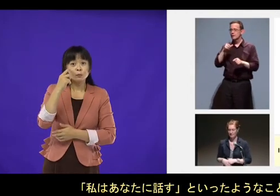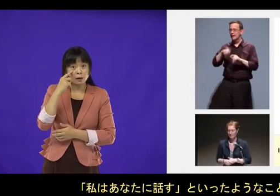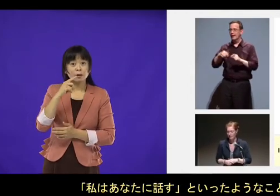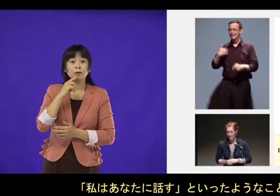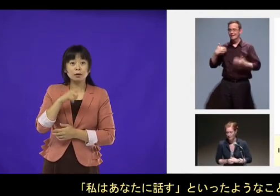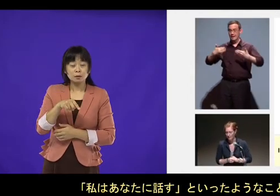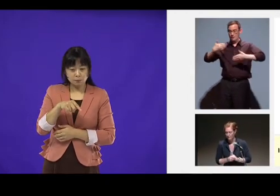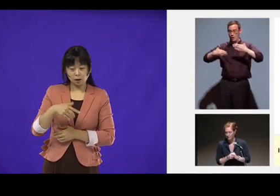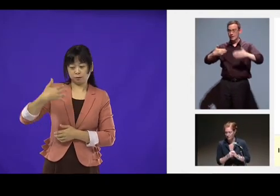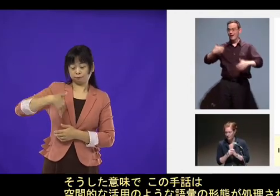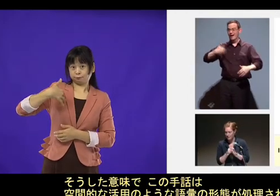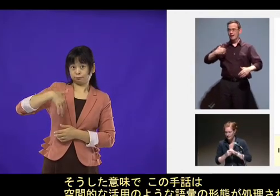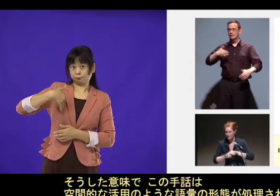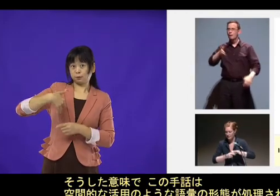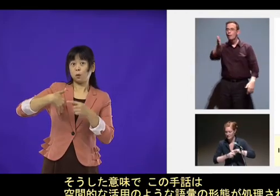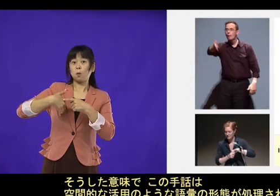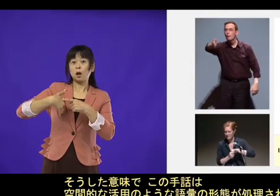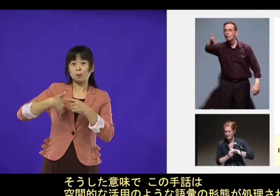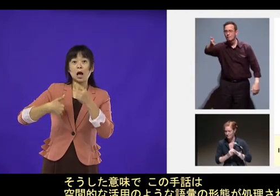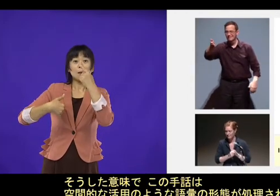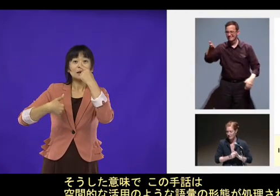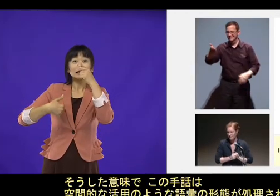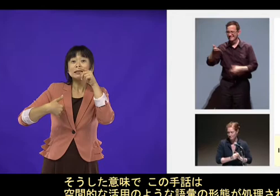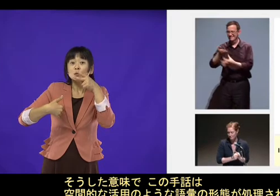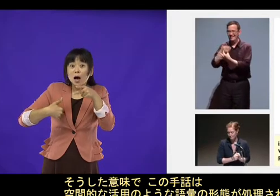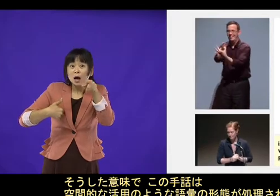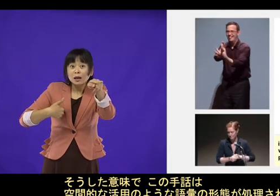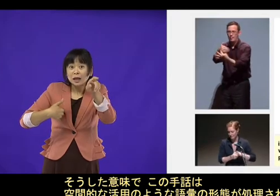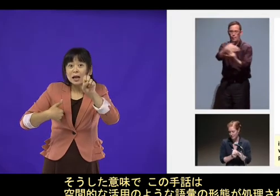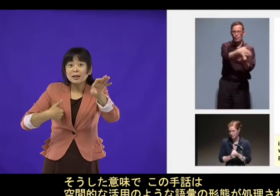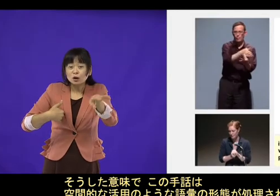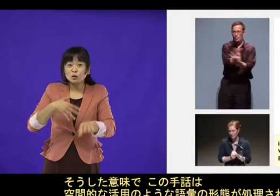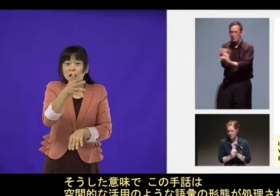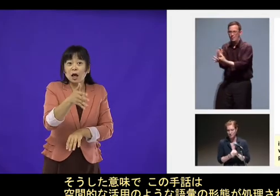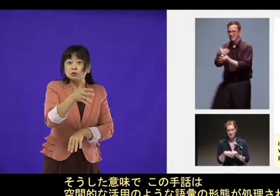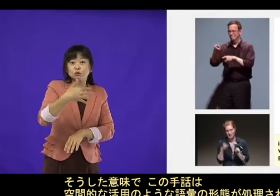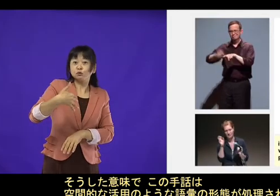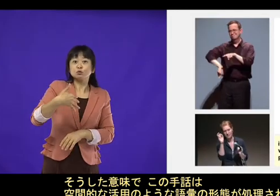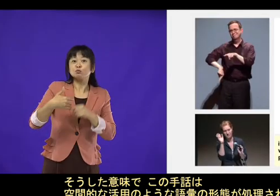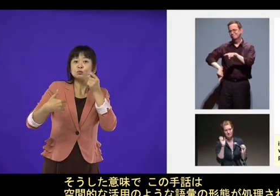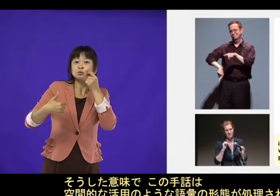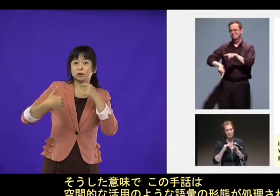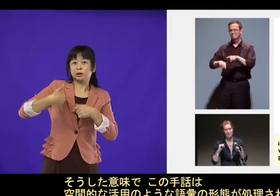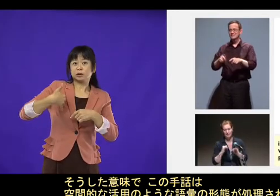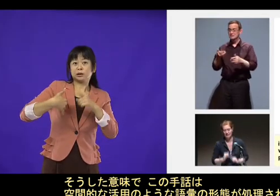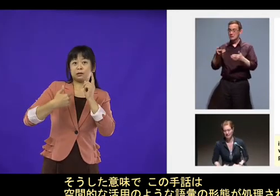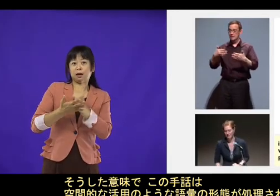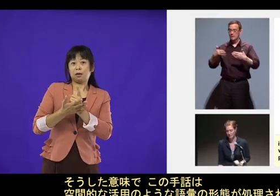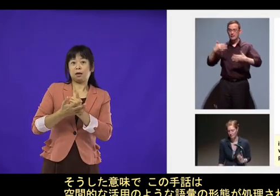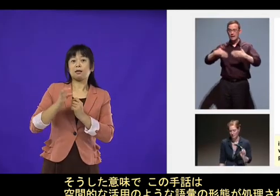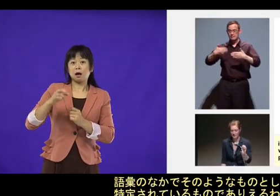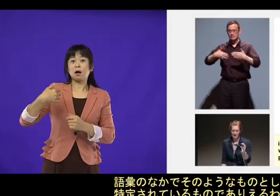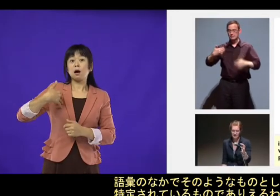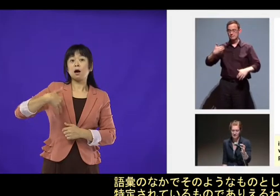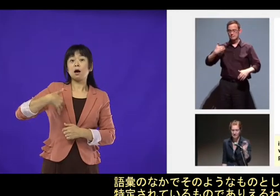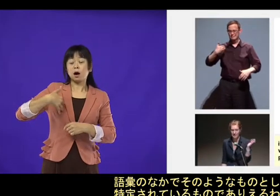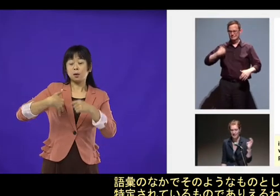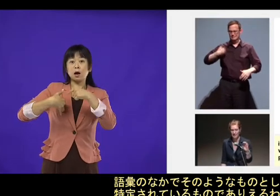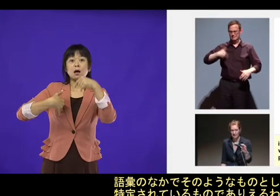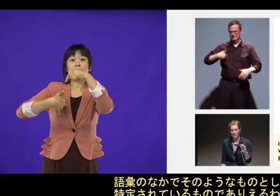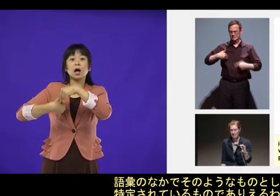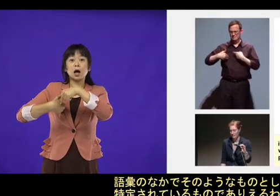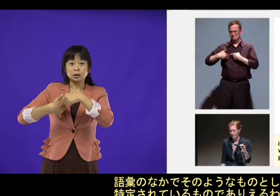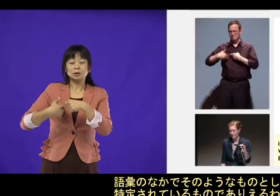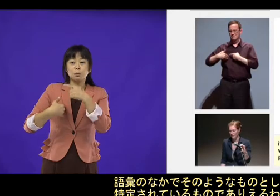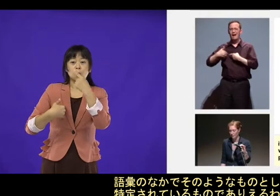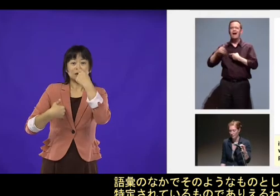something. So in that sense, it's not really, it could be sort of specified separately in the lexicon without necessarily